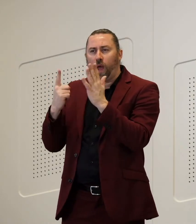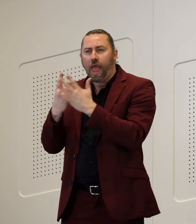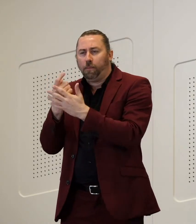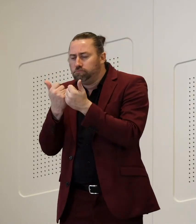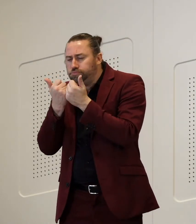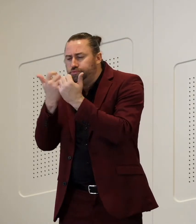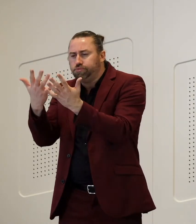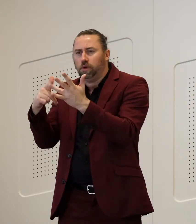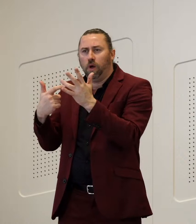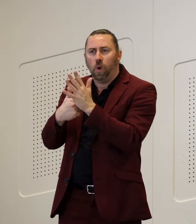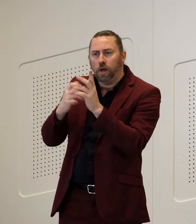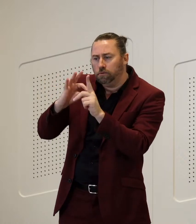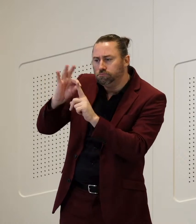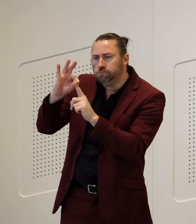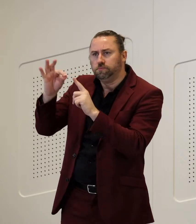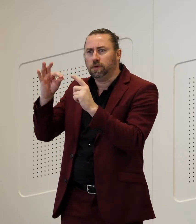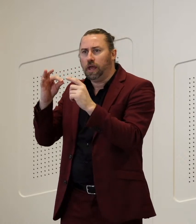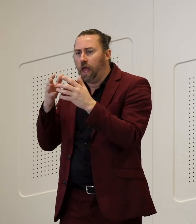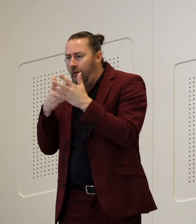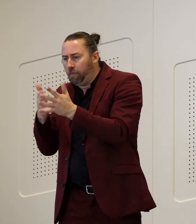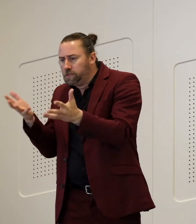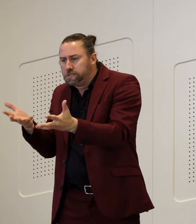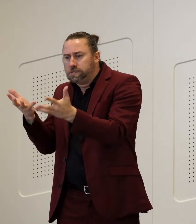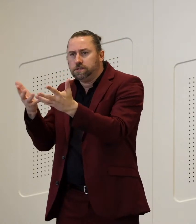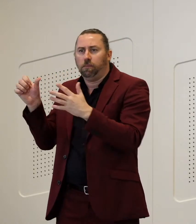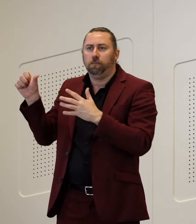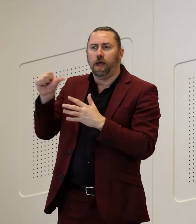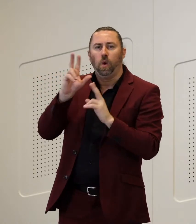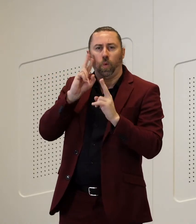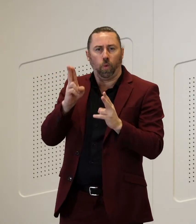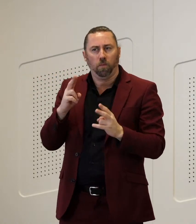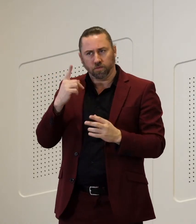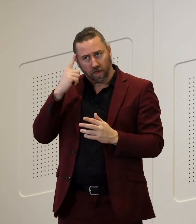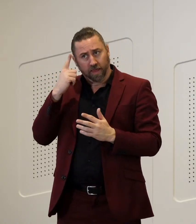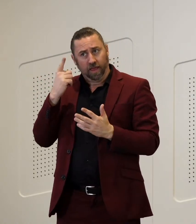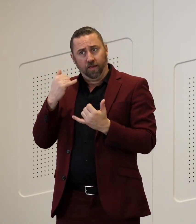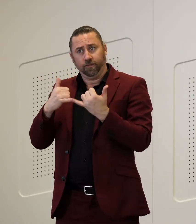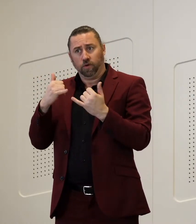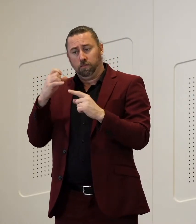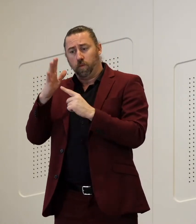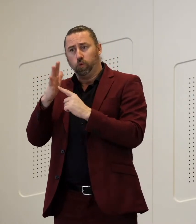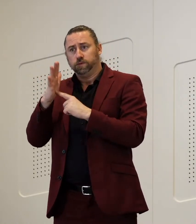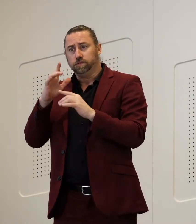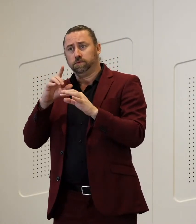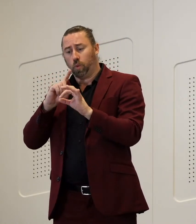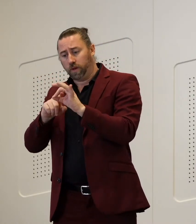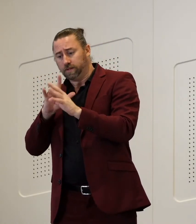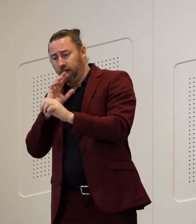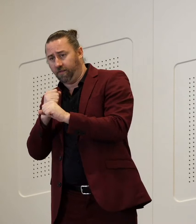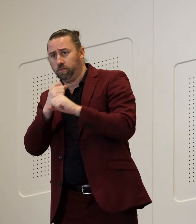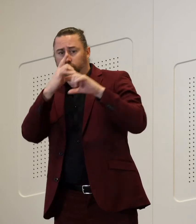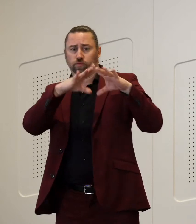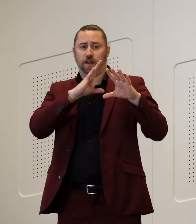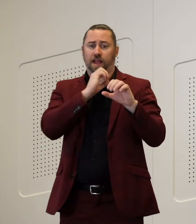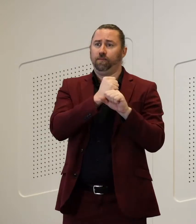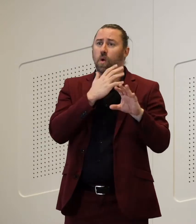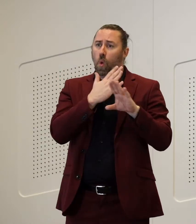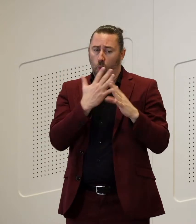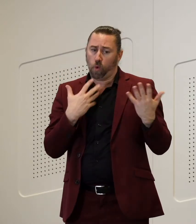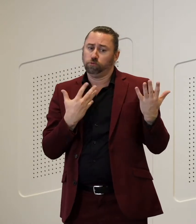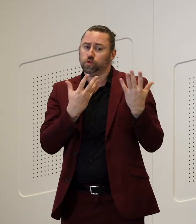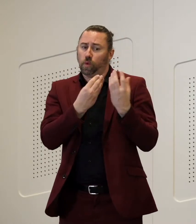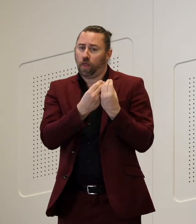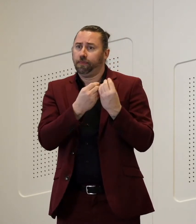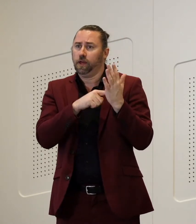be a positive outcome, would allow the Queensland and Australian governments to keep working together, keep putting together a plan